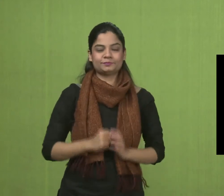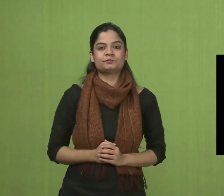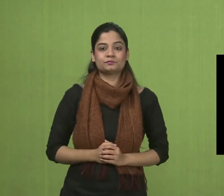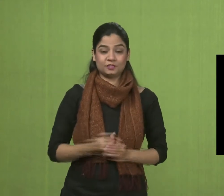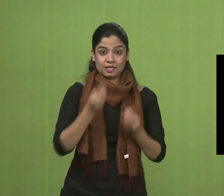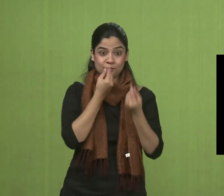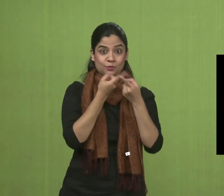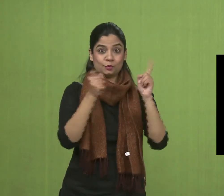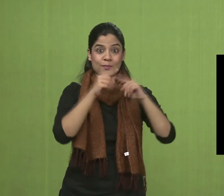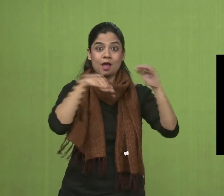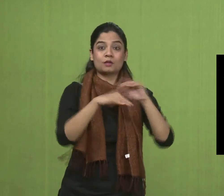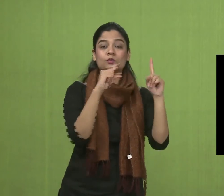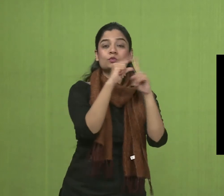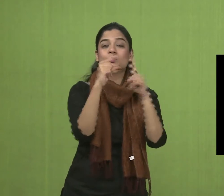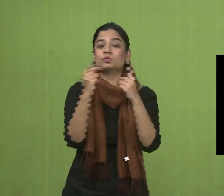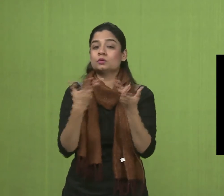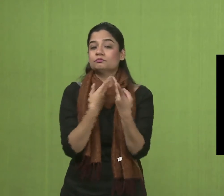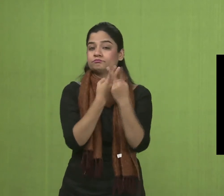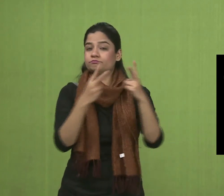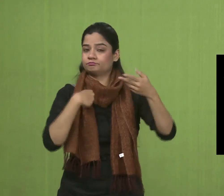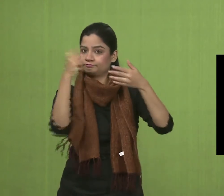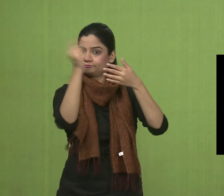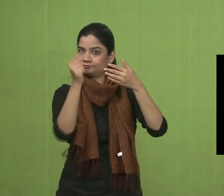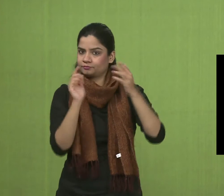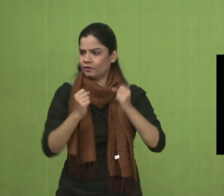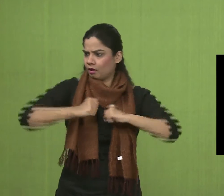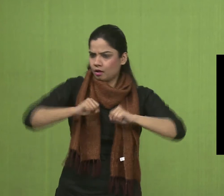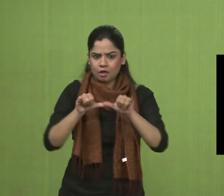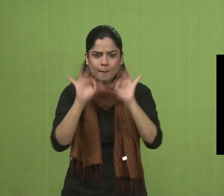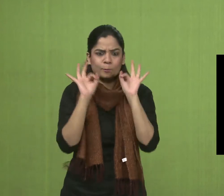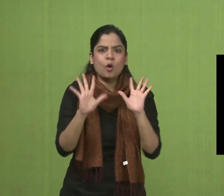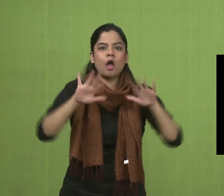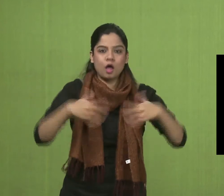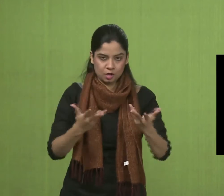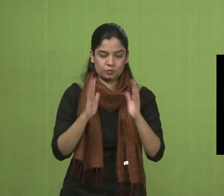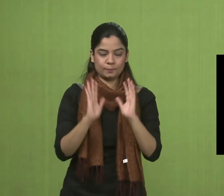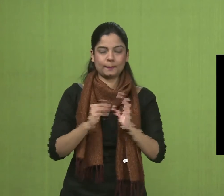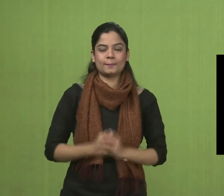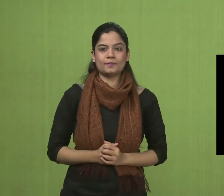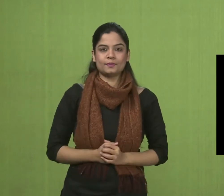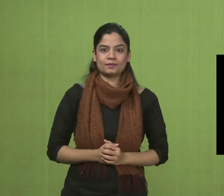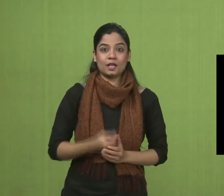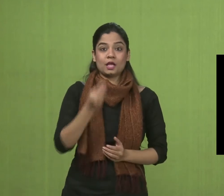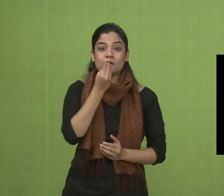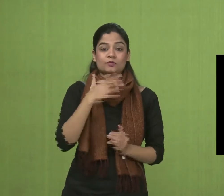Different activities take place inside the kitchen, which can also be very important for space management. There are 3 levels I will discuss